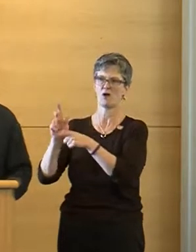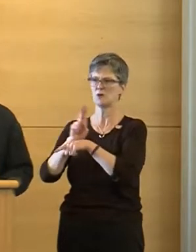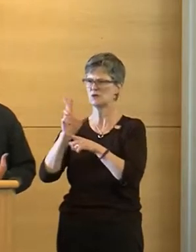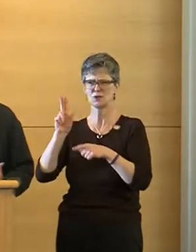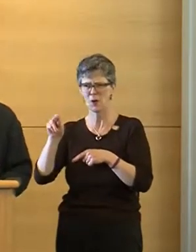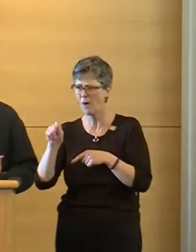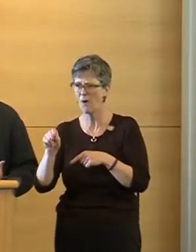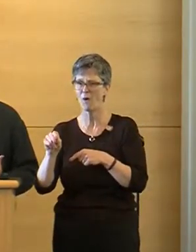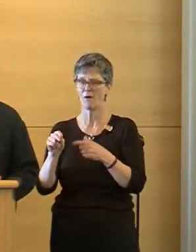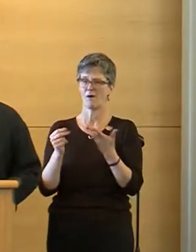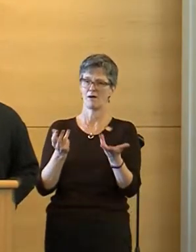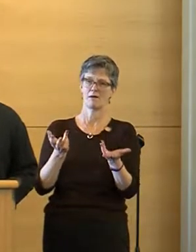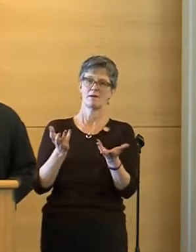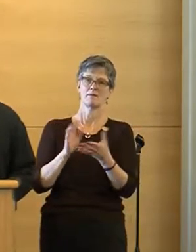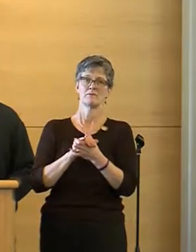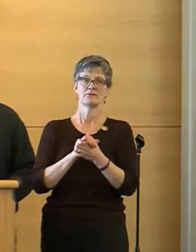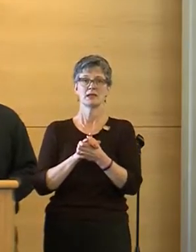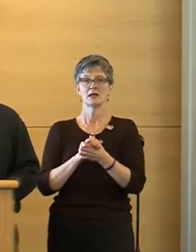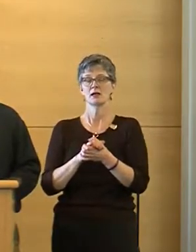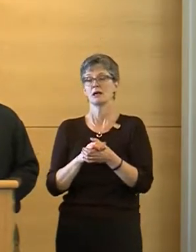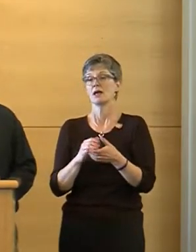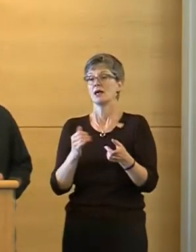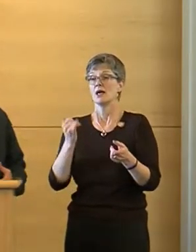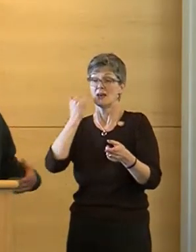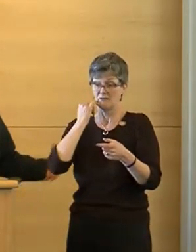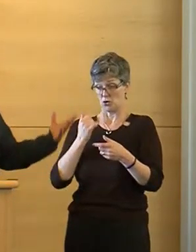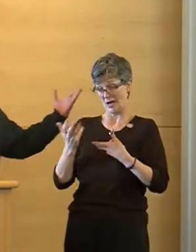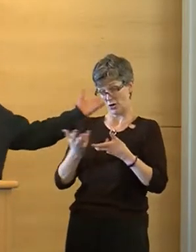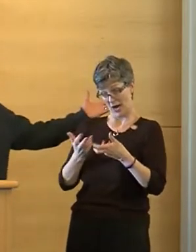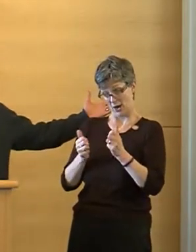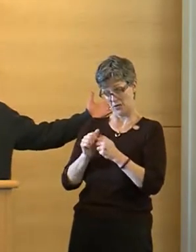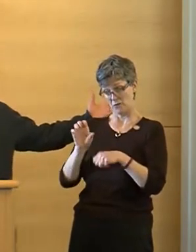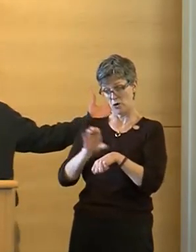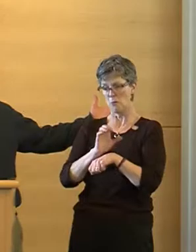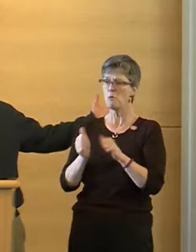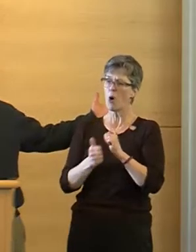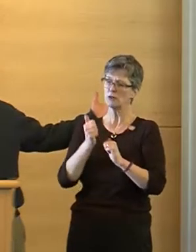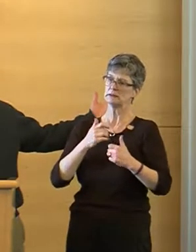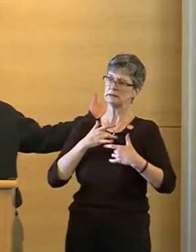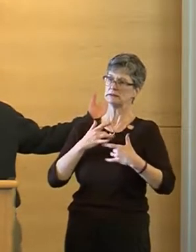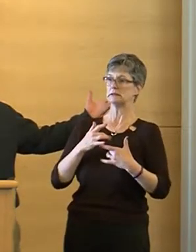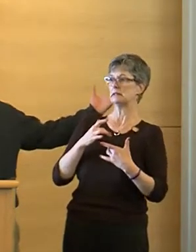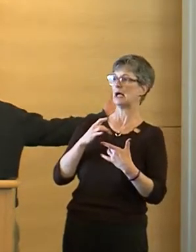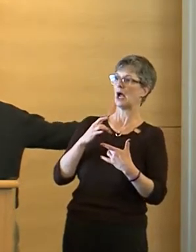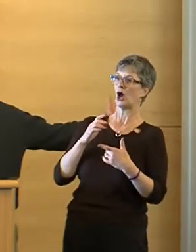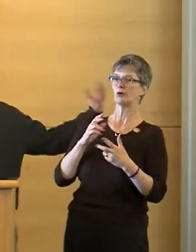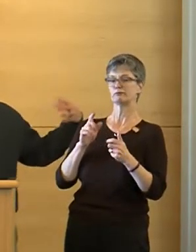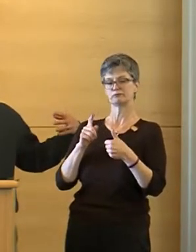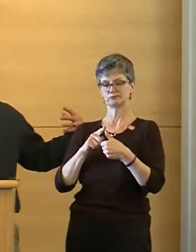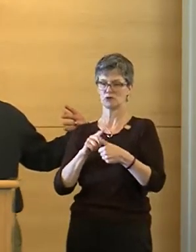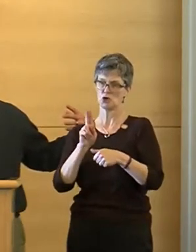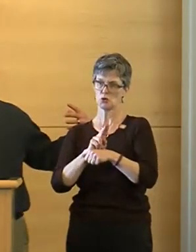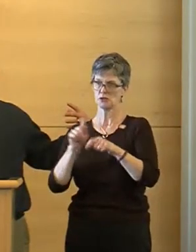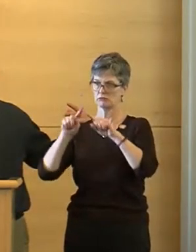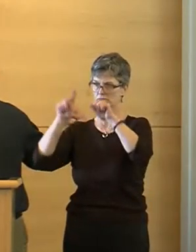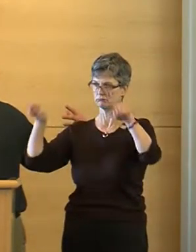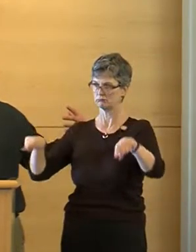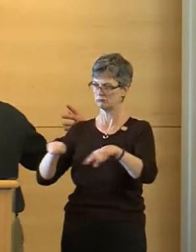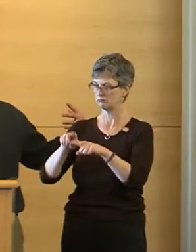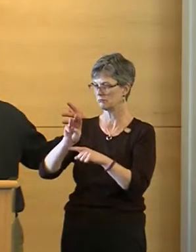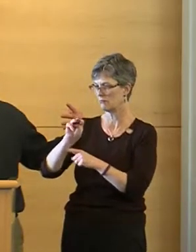that person. But there are a lot of people that don't resemble that person, that really there is no typical computer